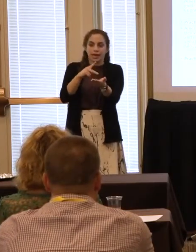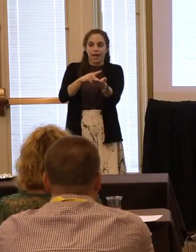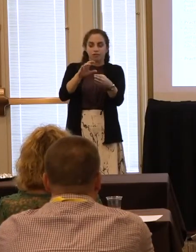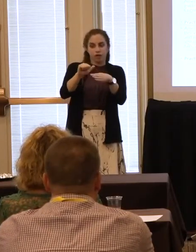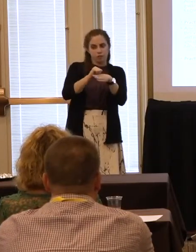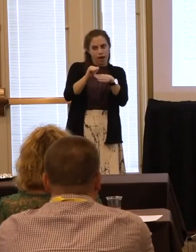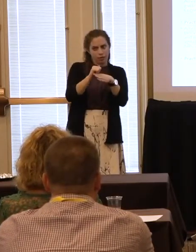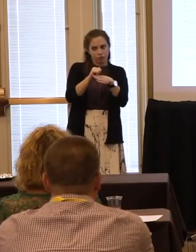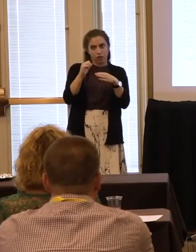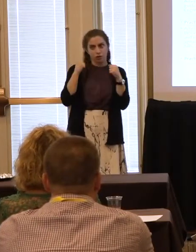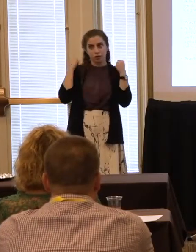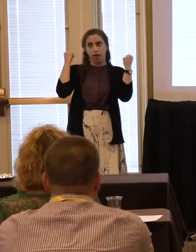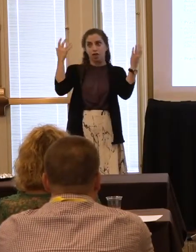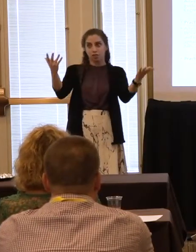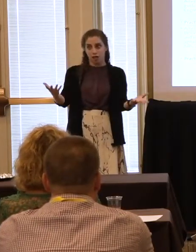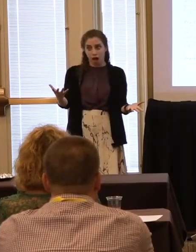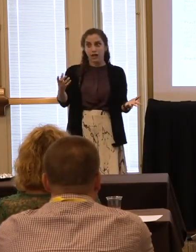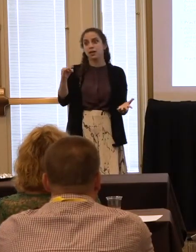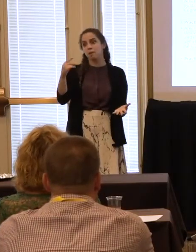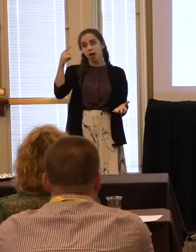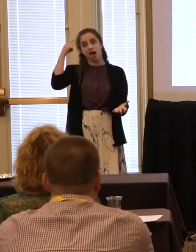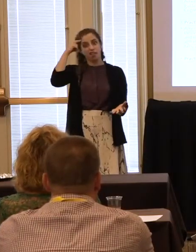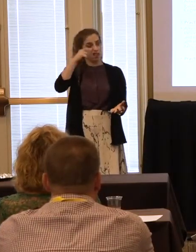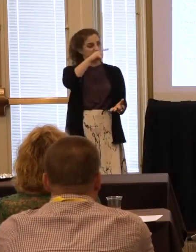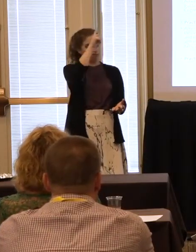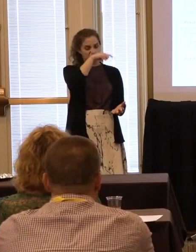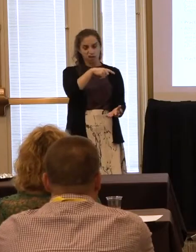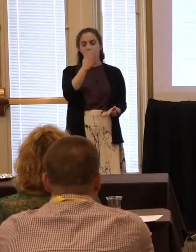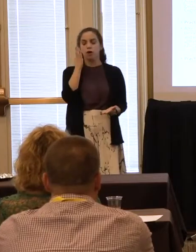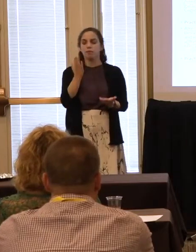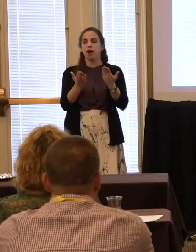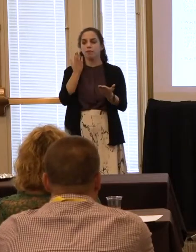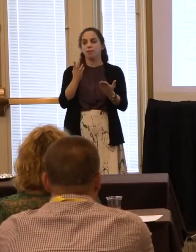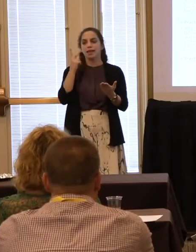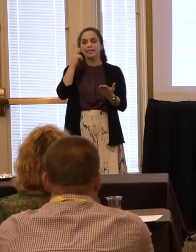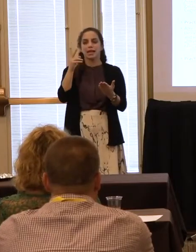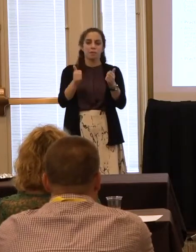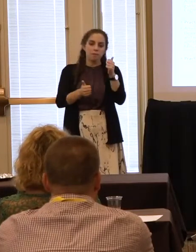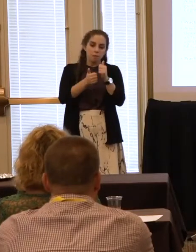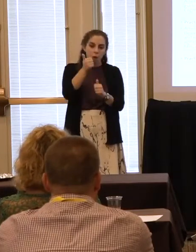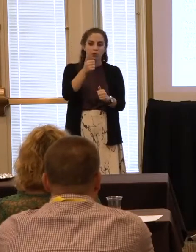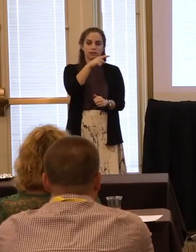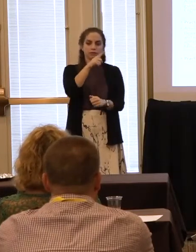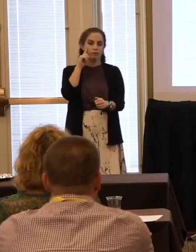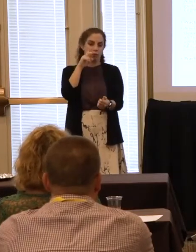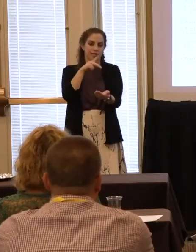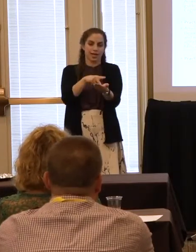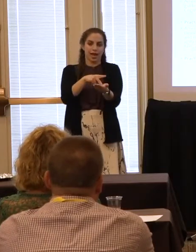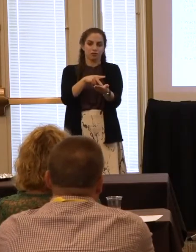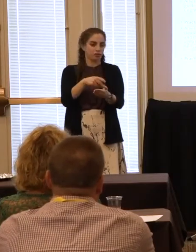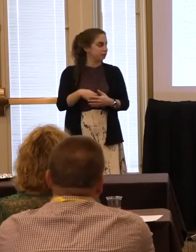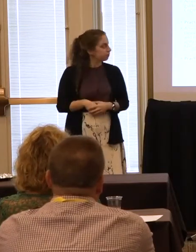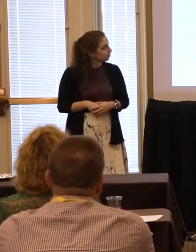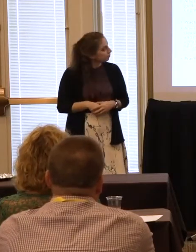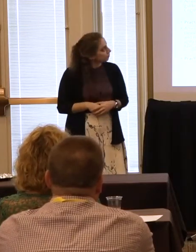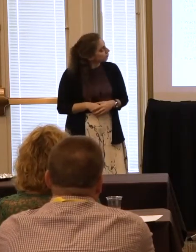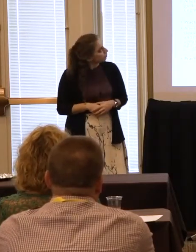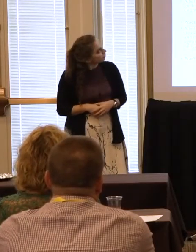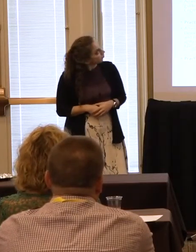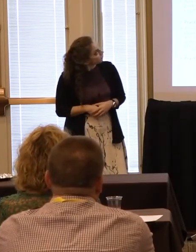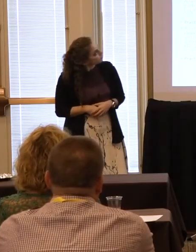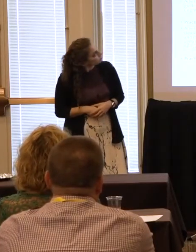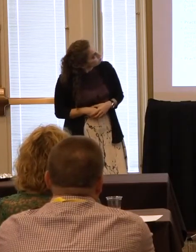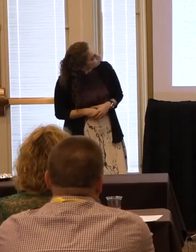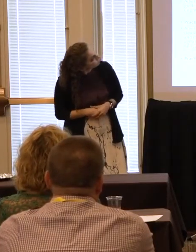are a lot of them, but these are the ones that I think we will likely see most in psychiatry. So the